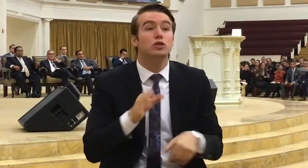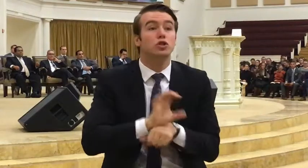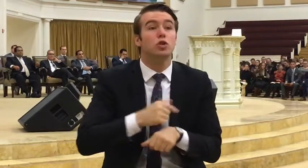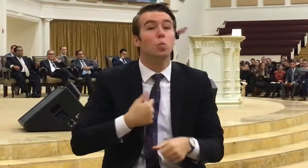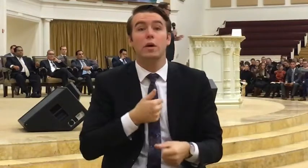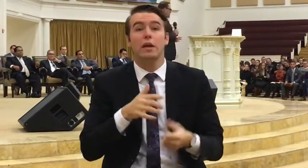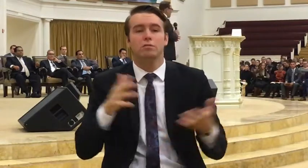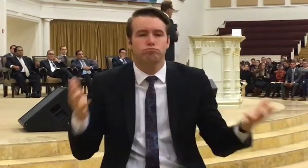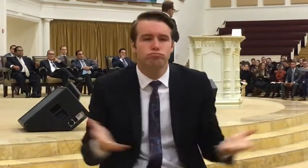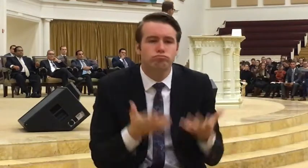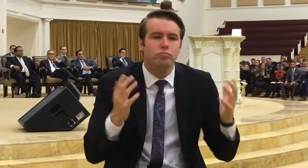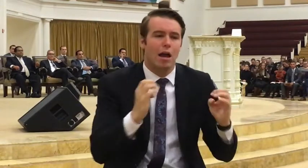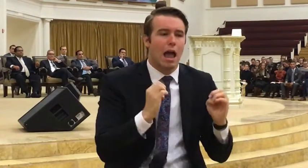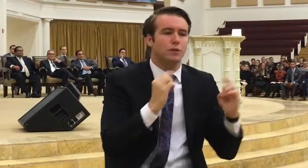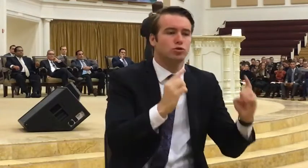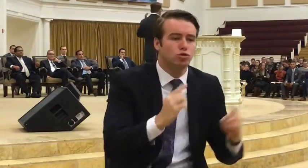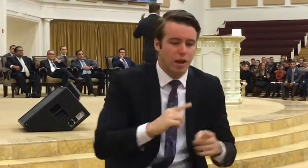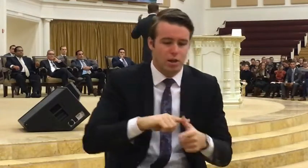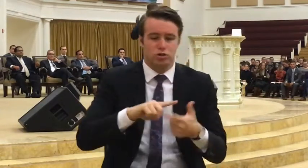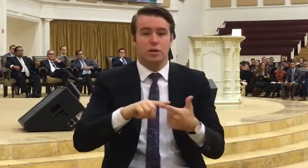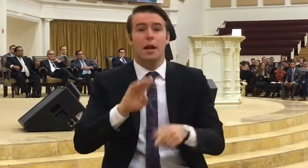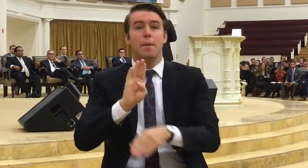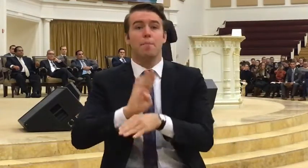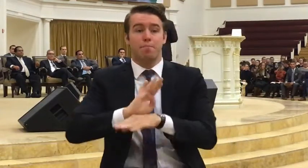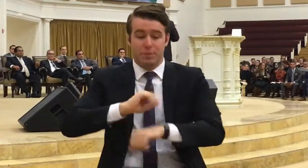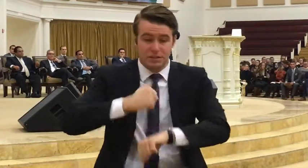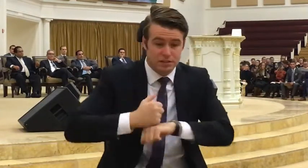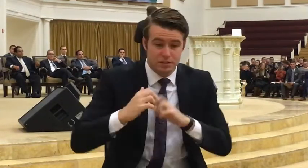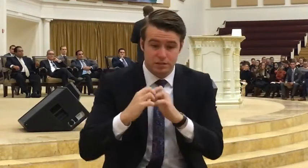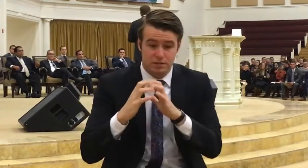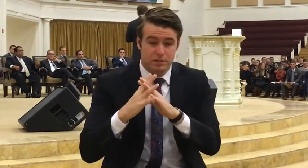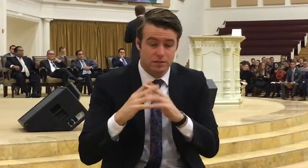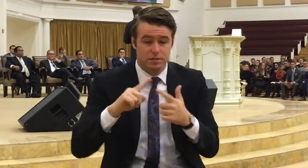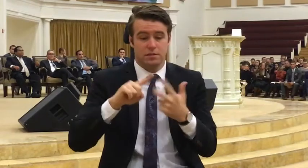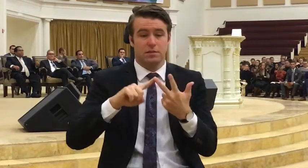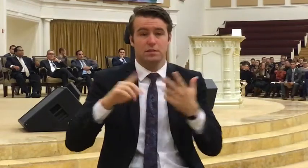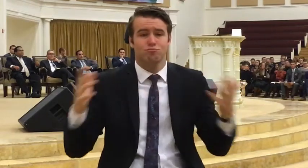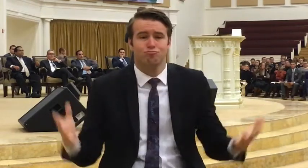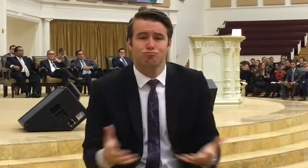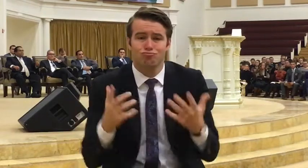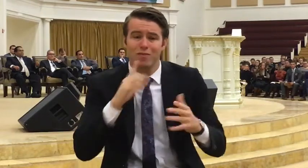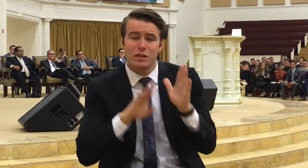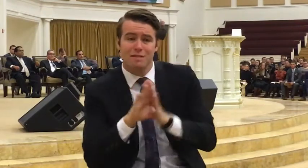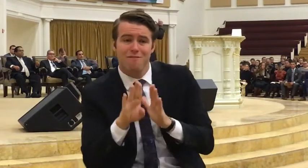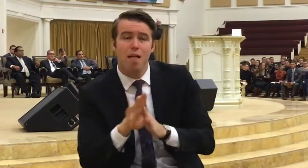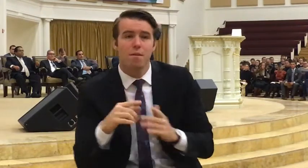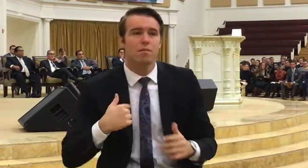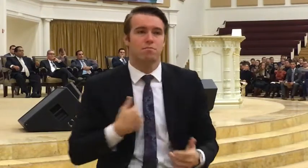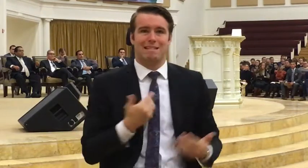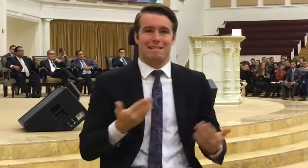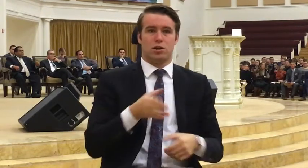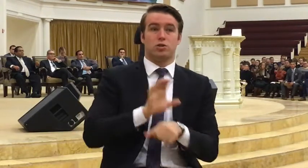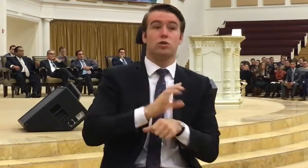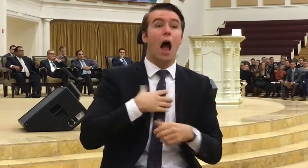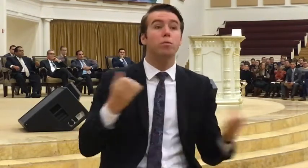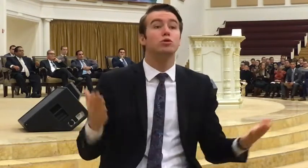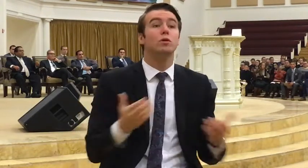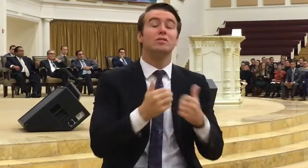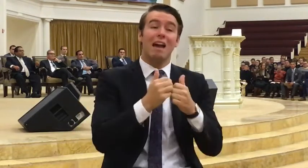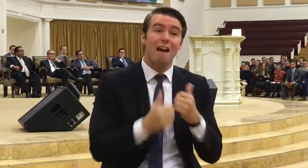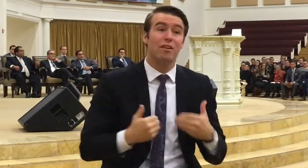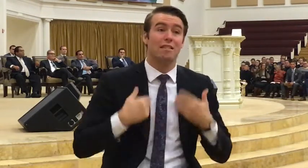stress business planting and business startups and promotion and development. I want to encourage every young person